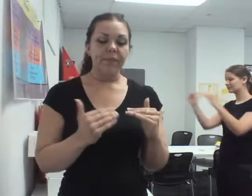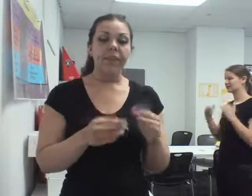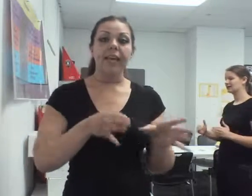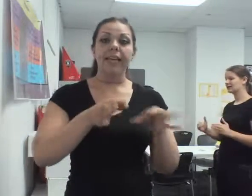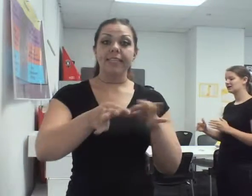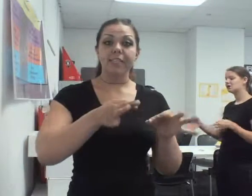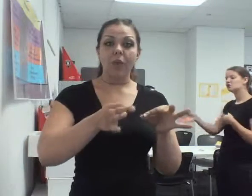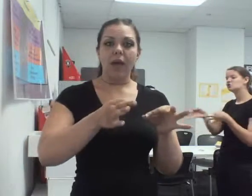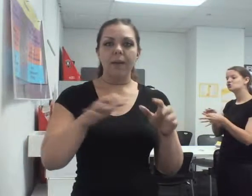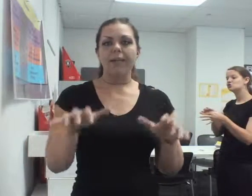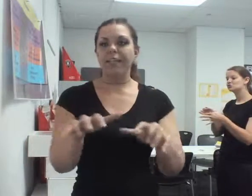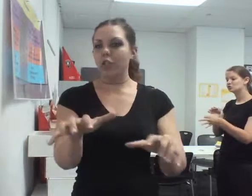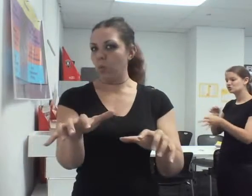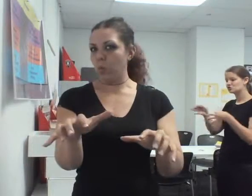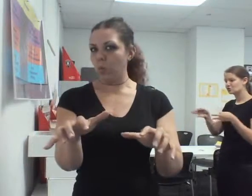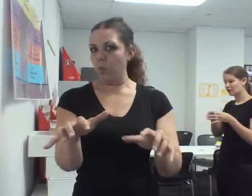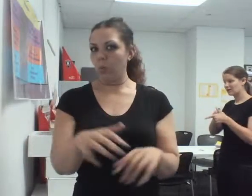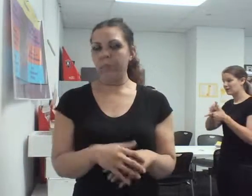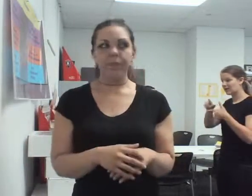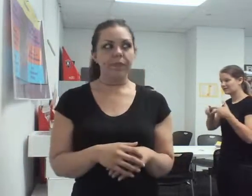Direct address, this is one of the most